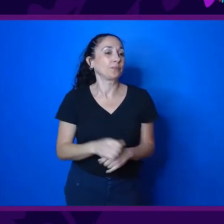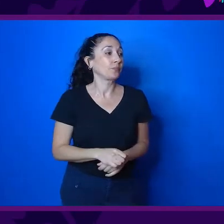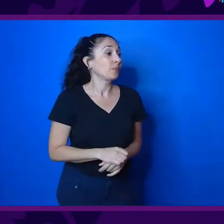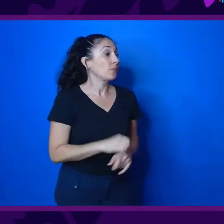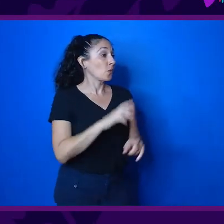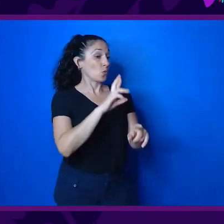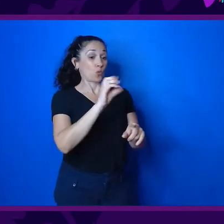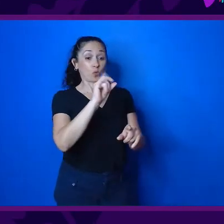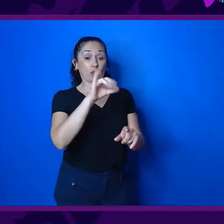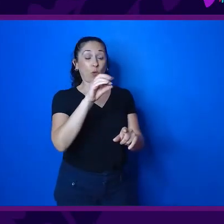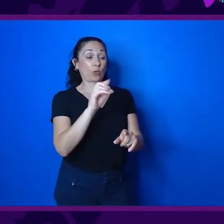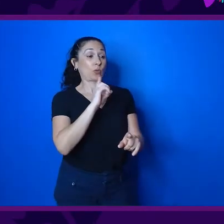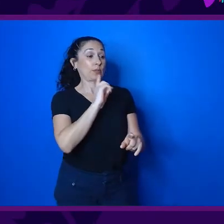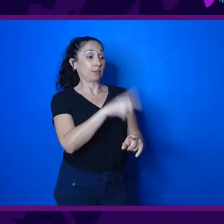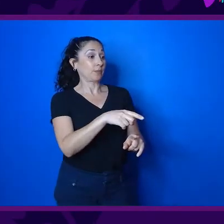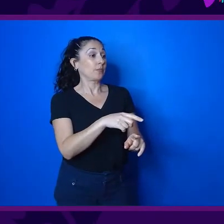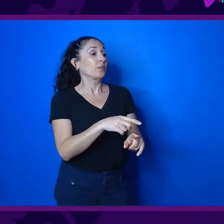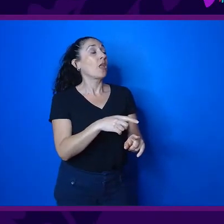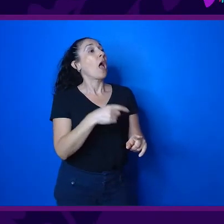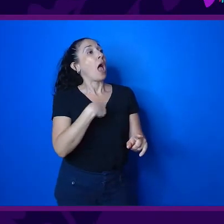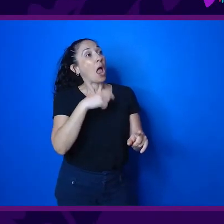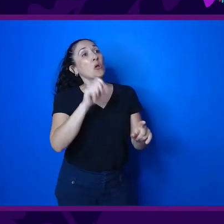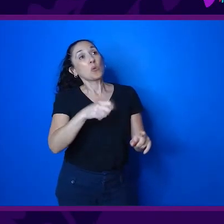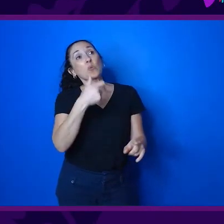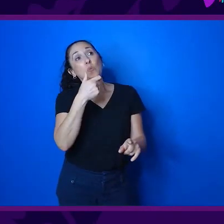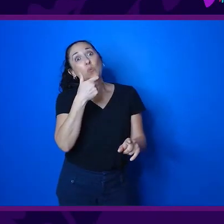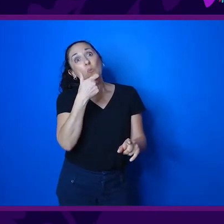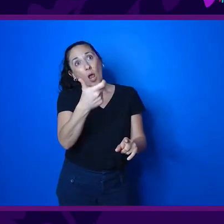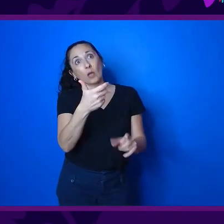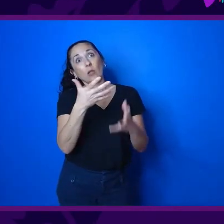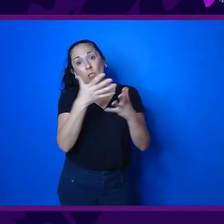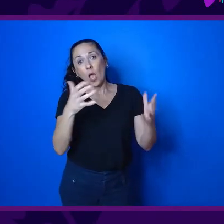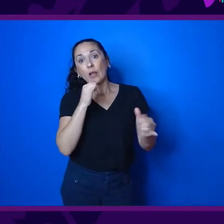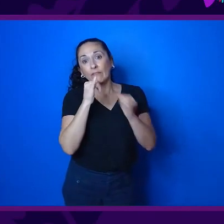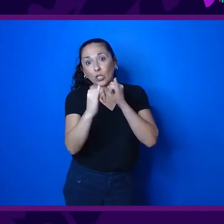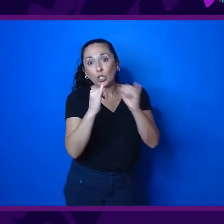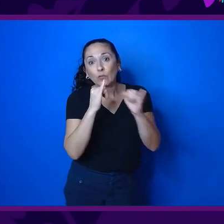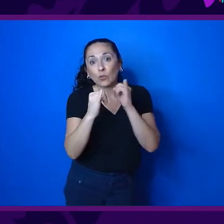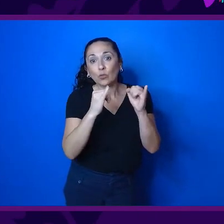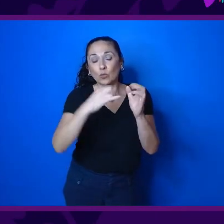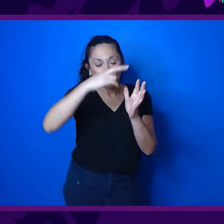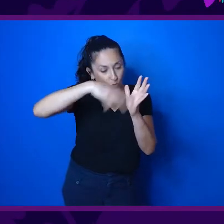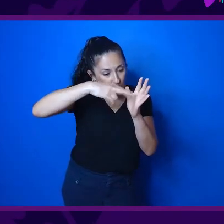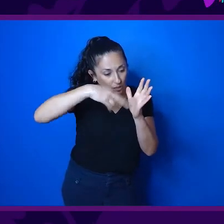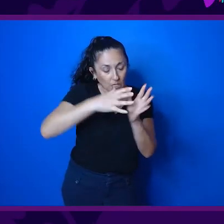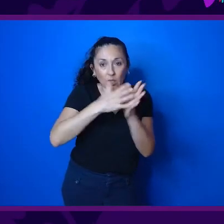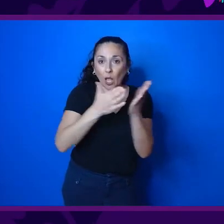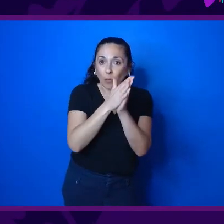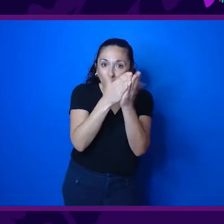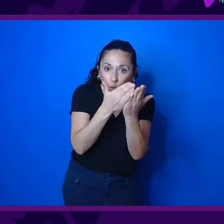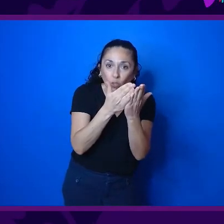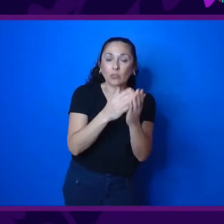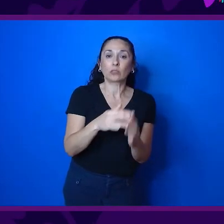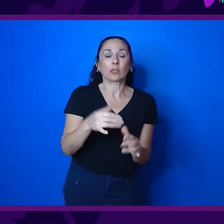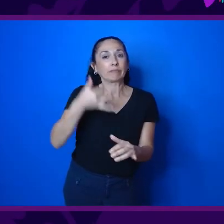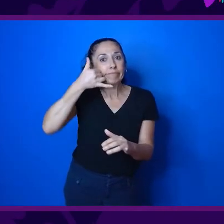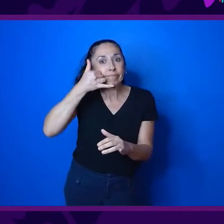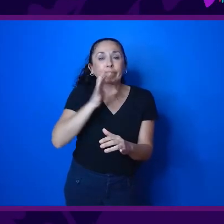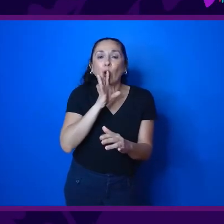I got to watch lots of interviews and watch and read lots of books. I got to speak to Dolores. I had met Dolores